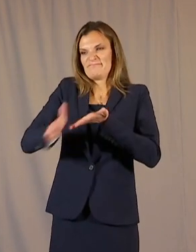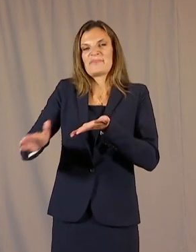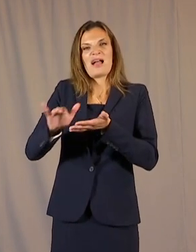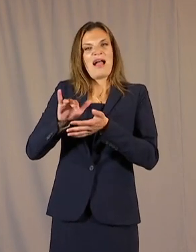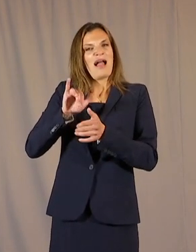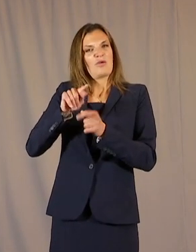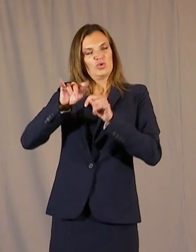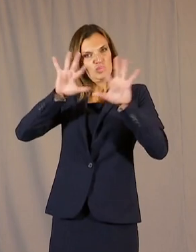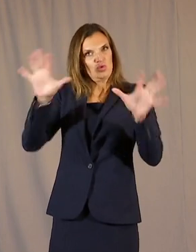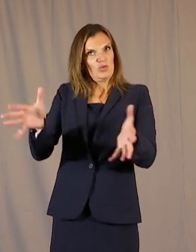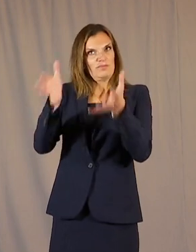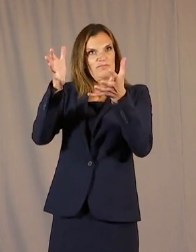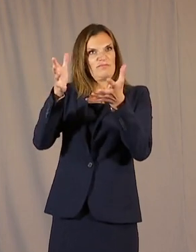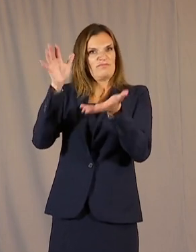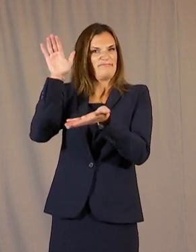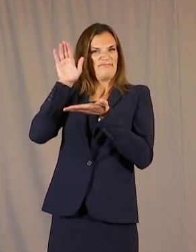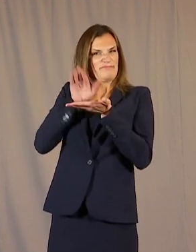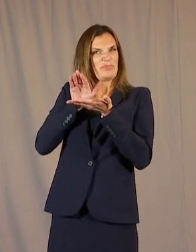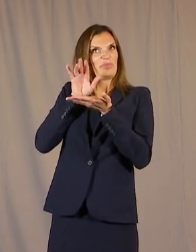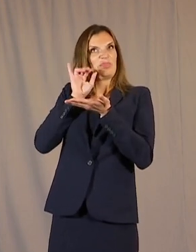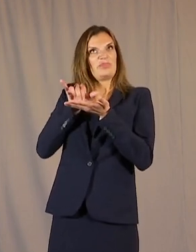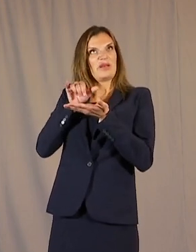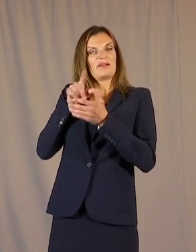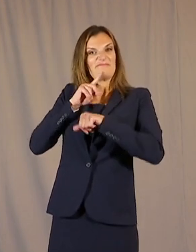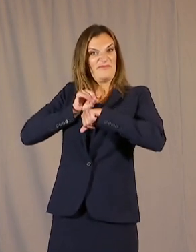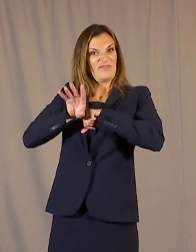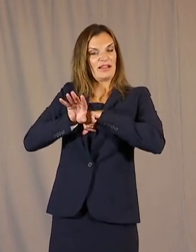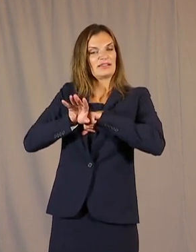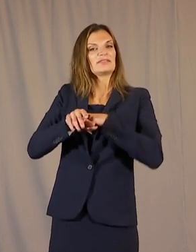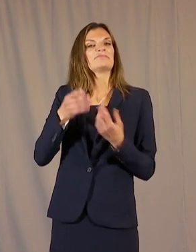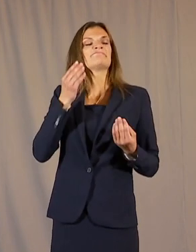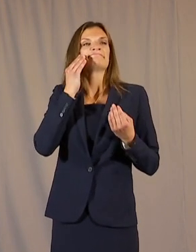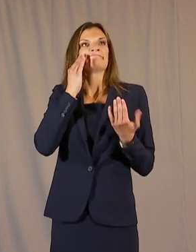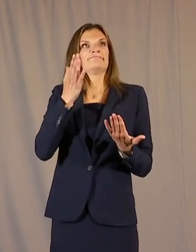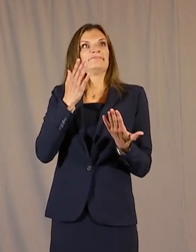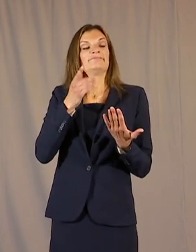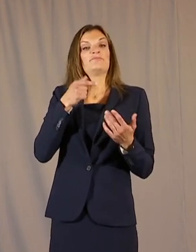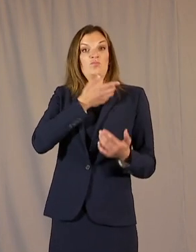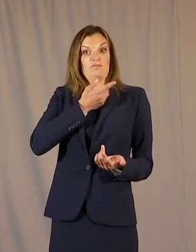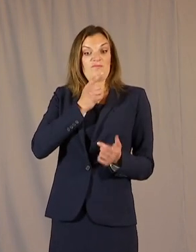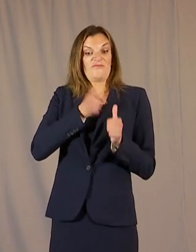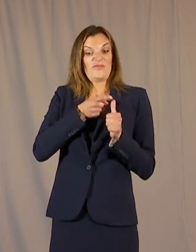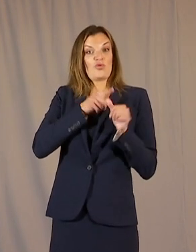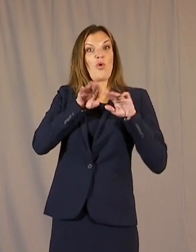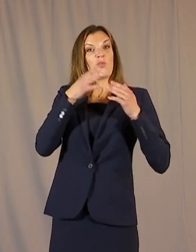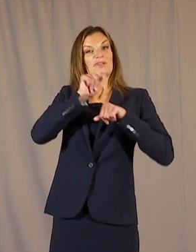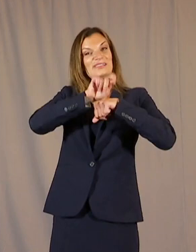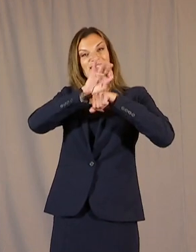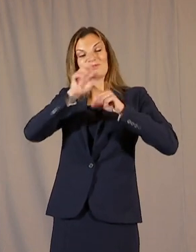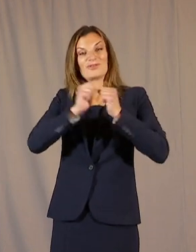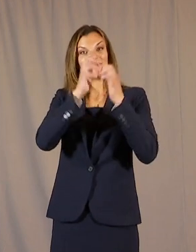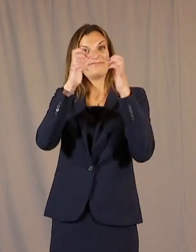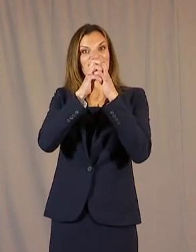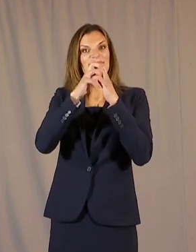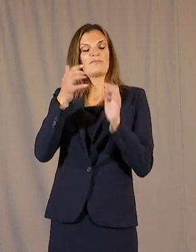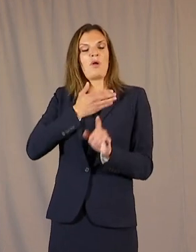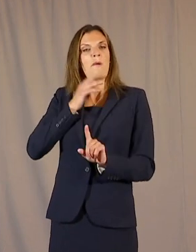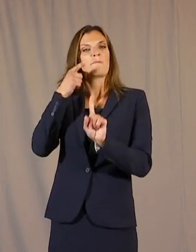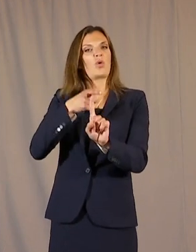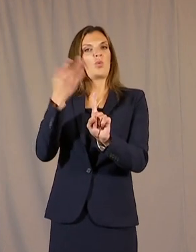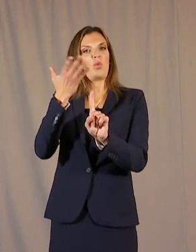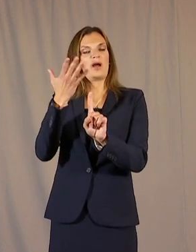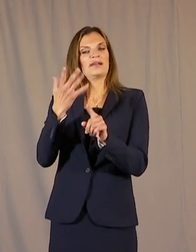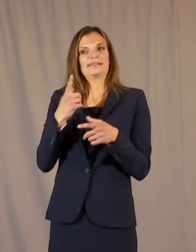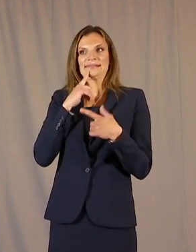And the group that came together, that task force committed itself to saving lives and extending life. And